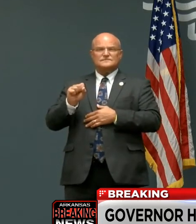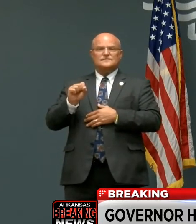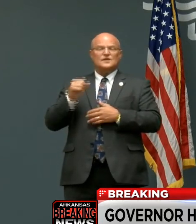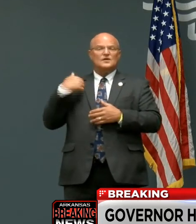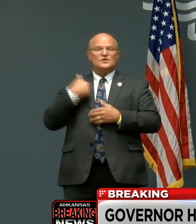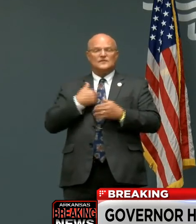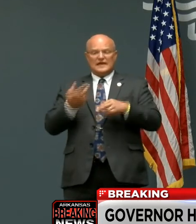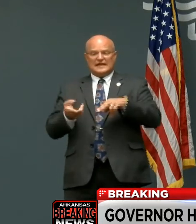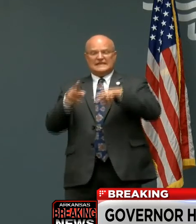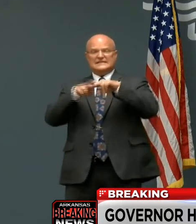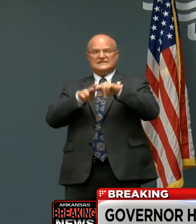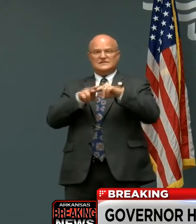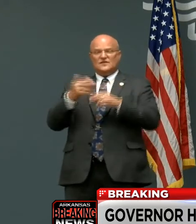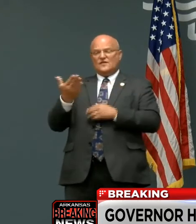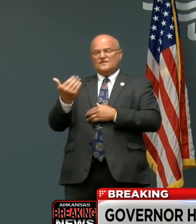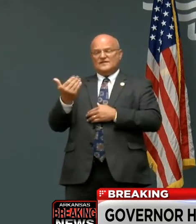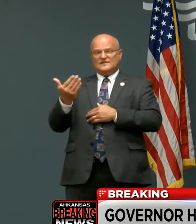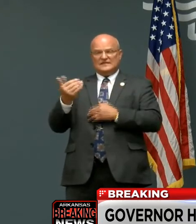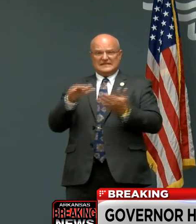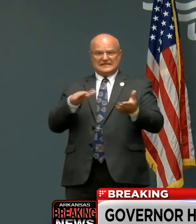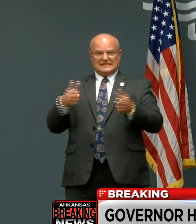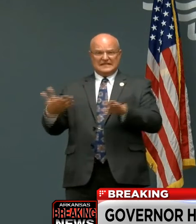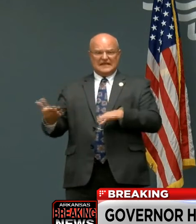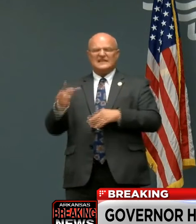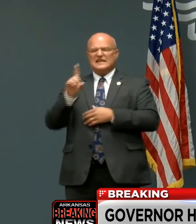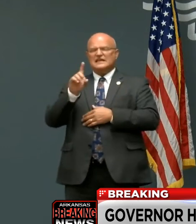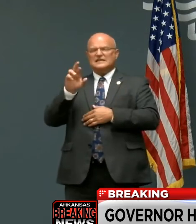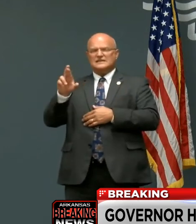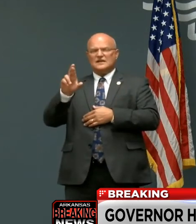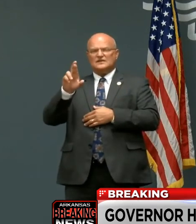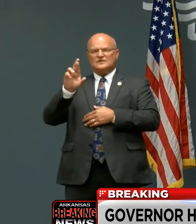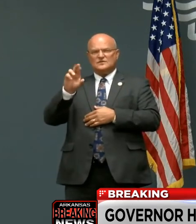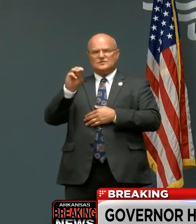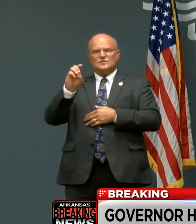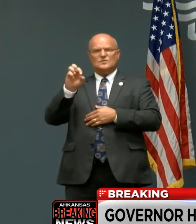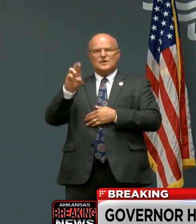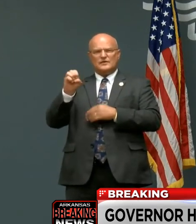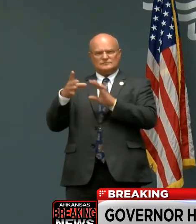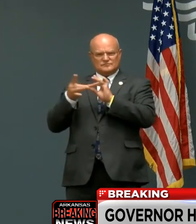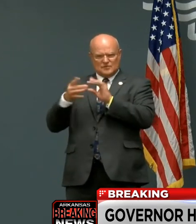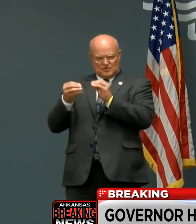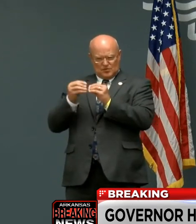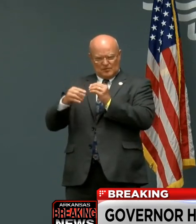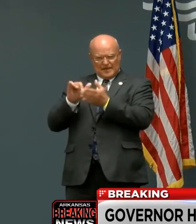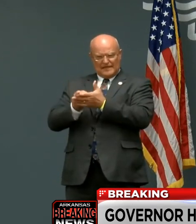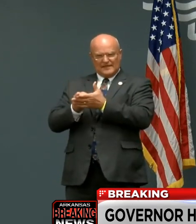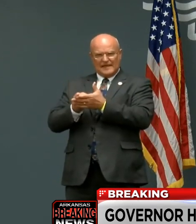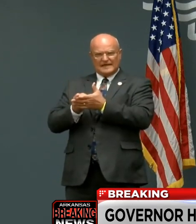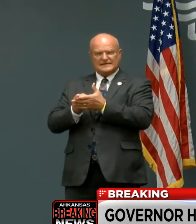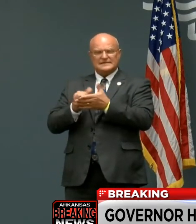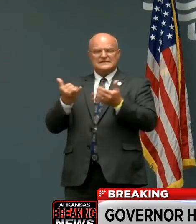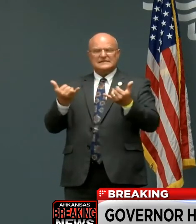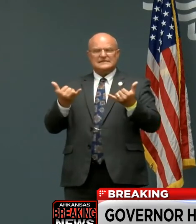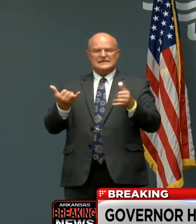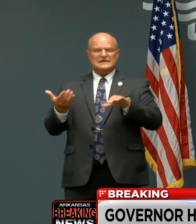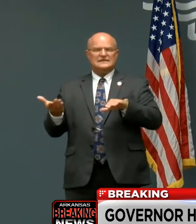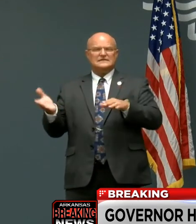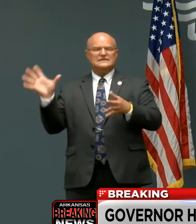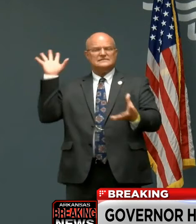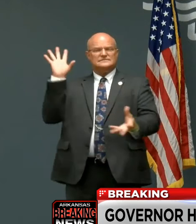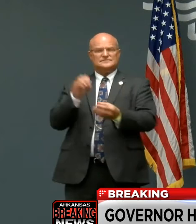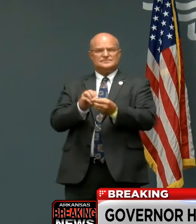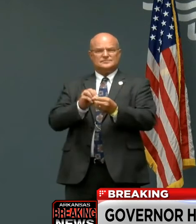We've had an additional 15 deaths. Dr. Romero will have additional comments on that. That brings our total death total